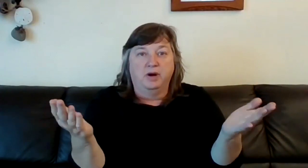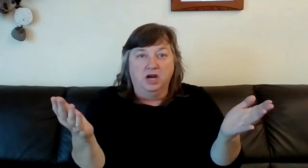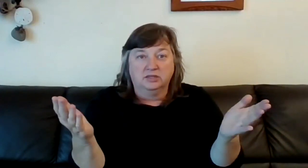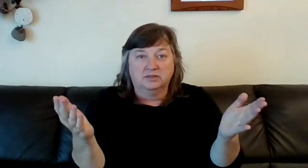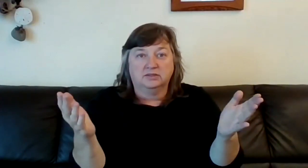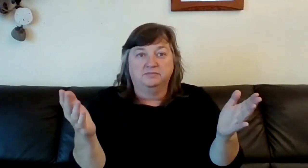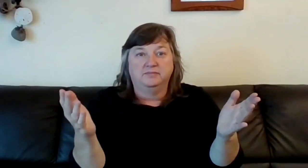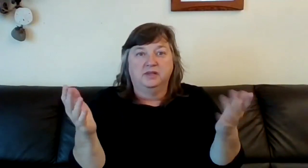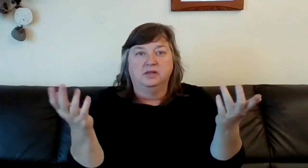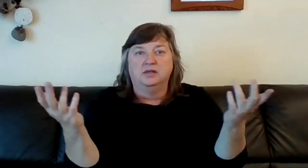Box,